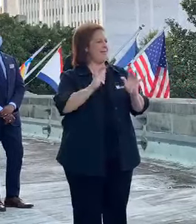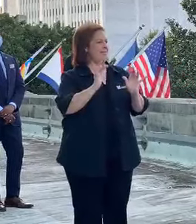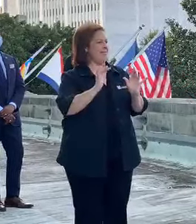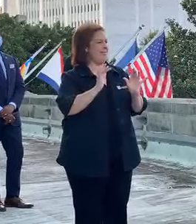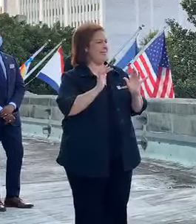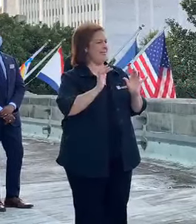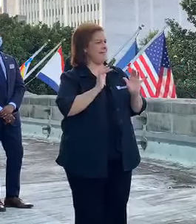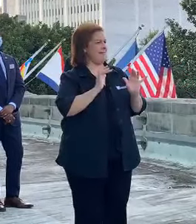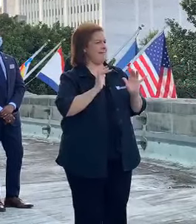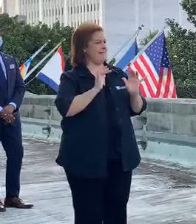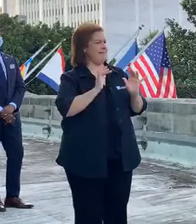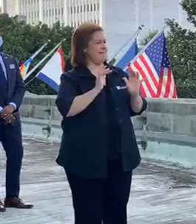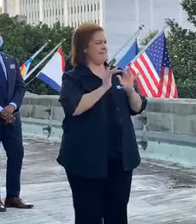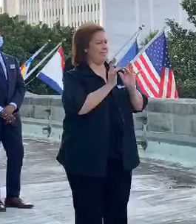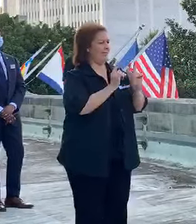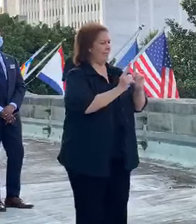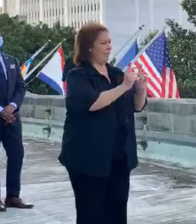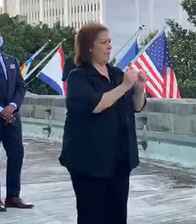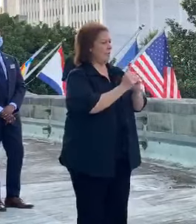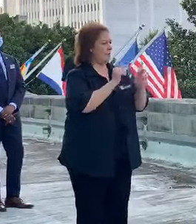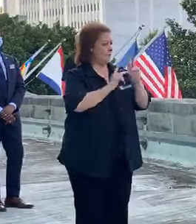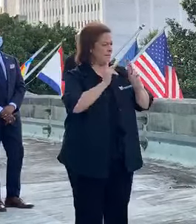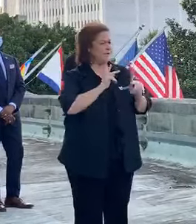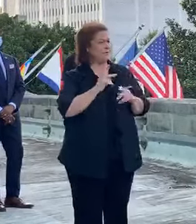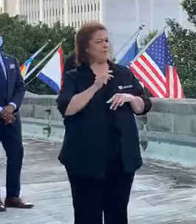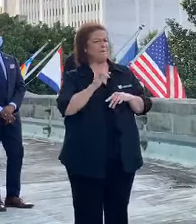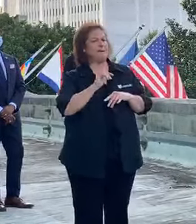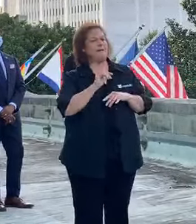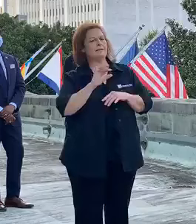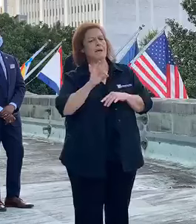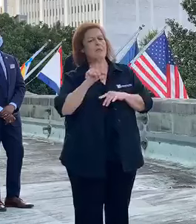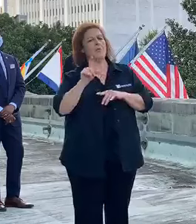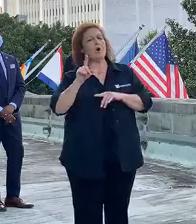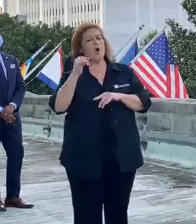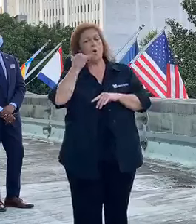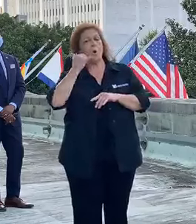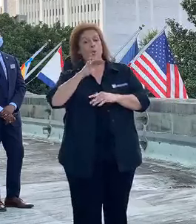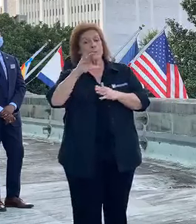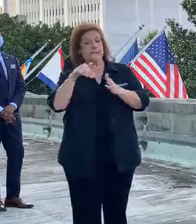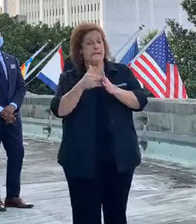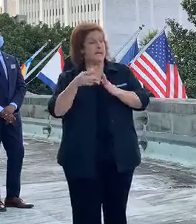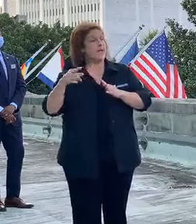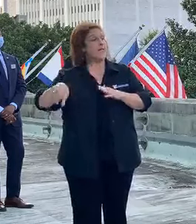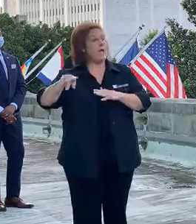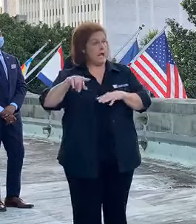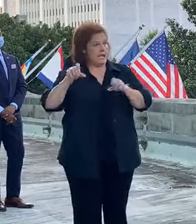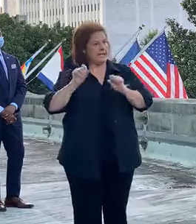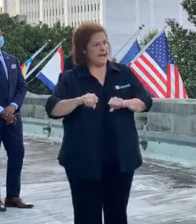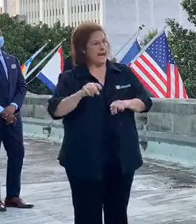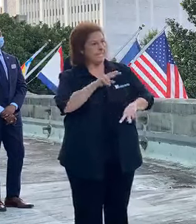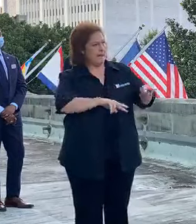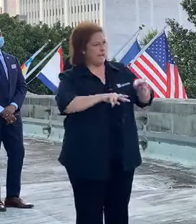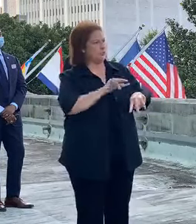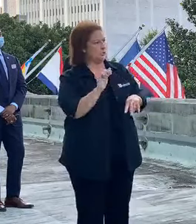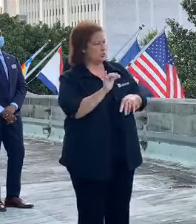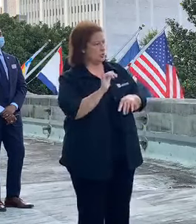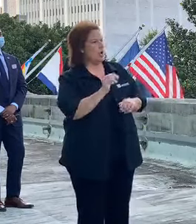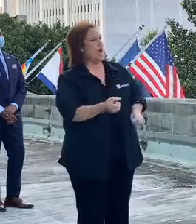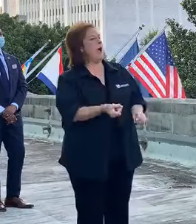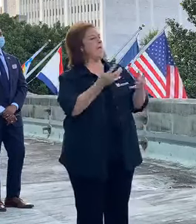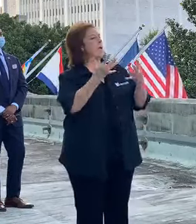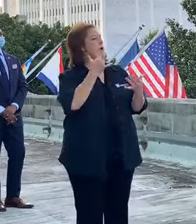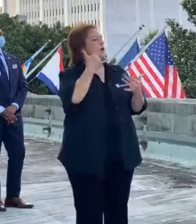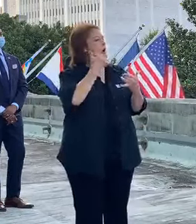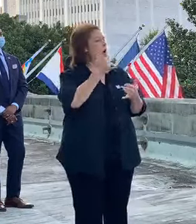and our OPCD, our 911 call center, is going to be able to monitor, as they have been, the number of calls